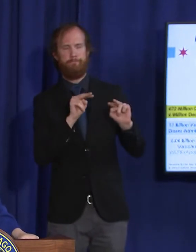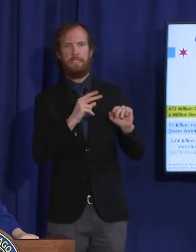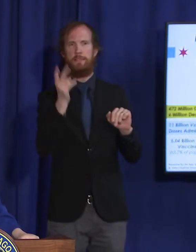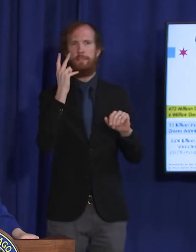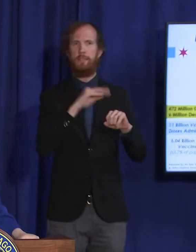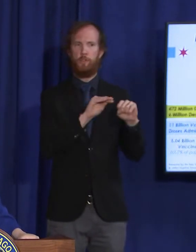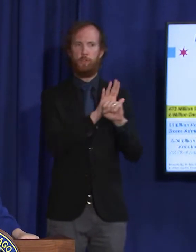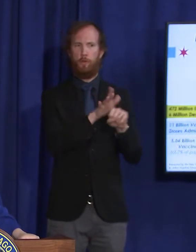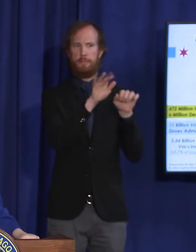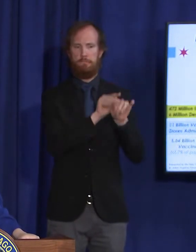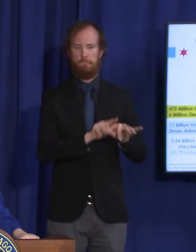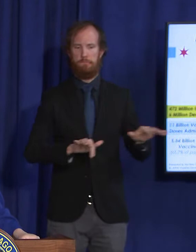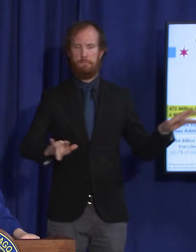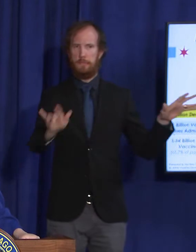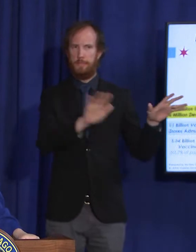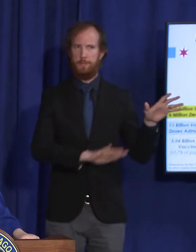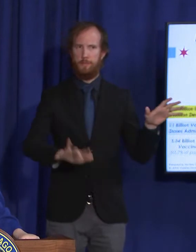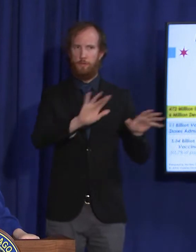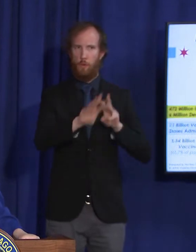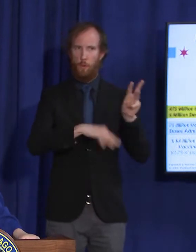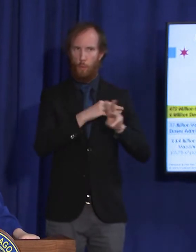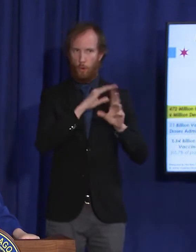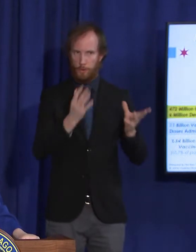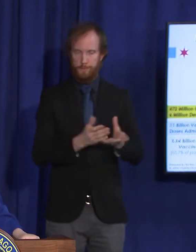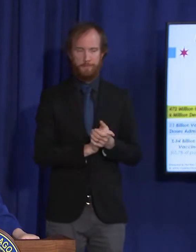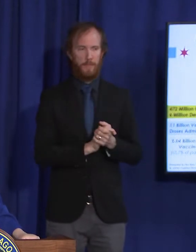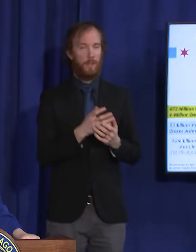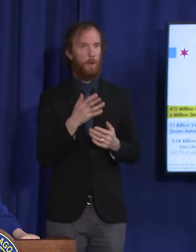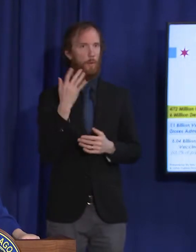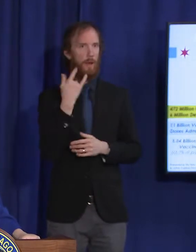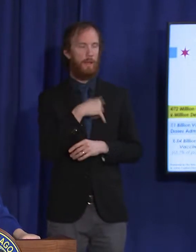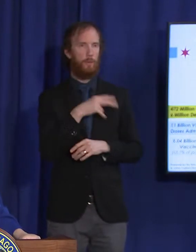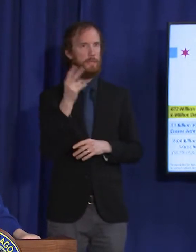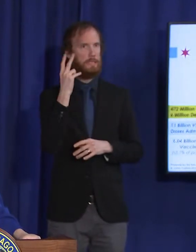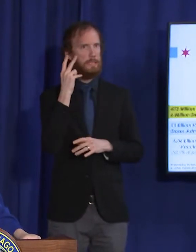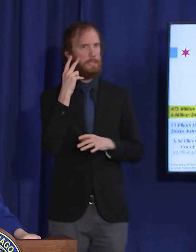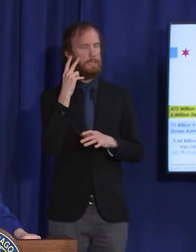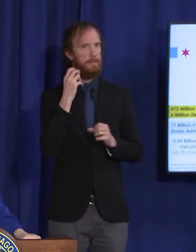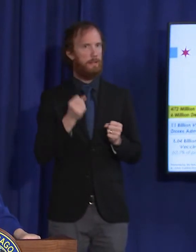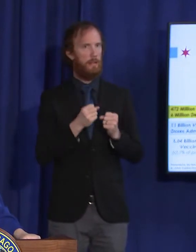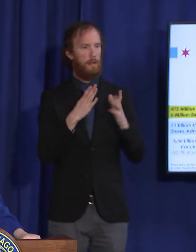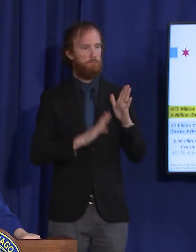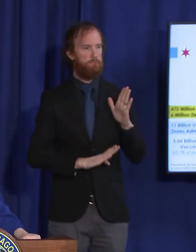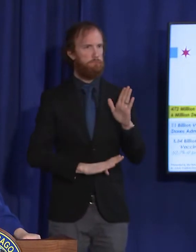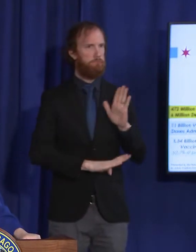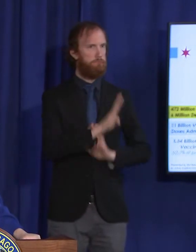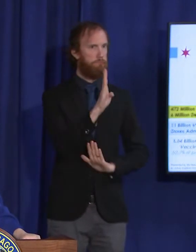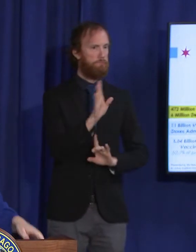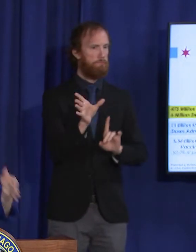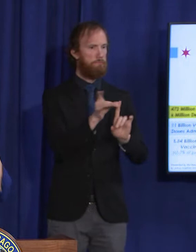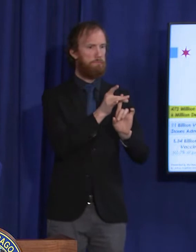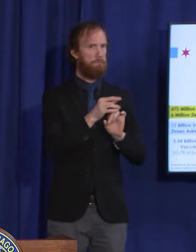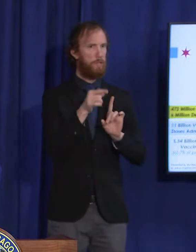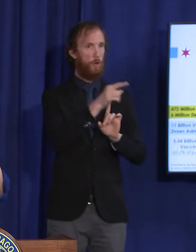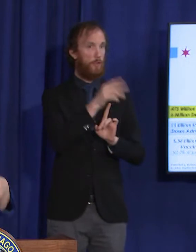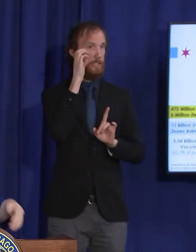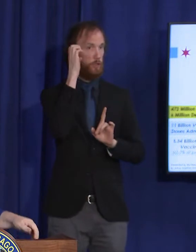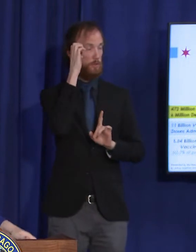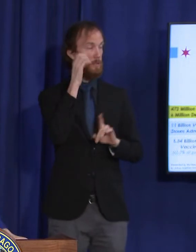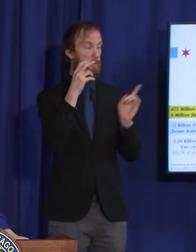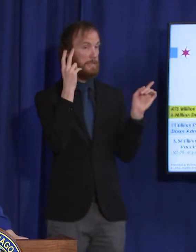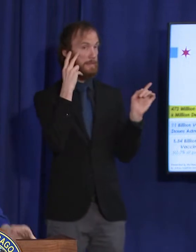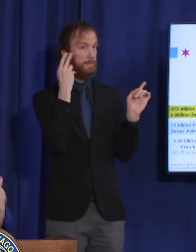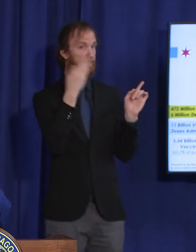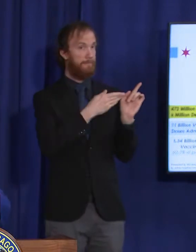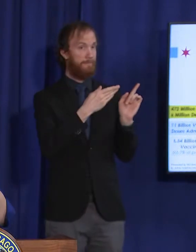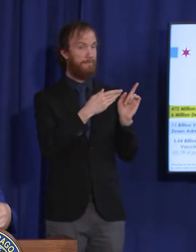world because we are very much seeing large surges of COVID in much of Europe. You can see in the dark